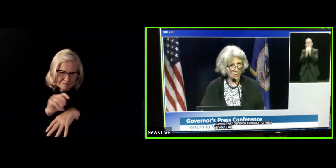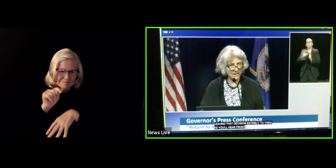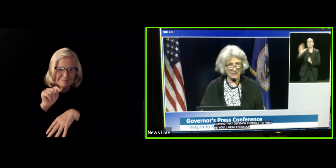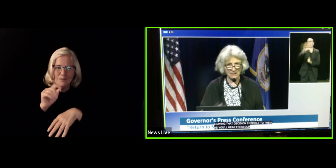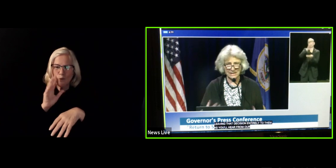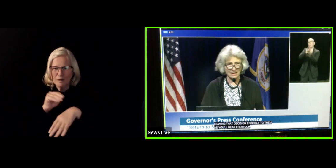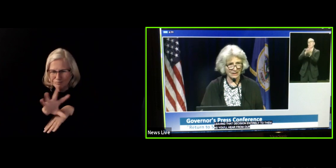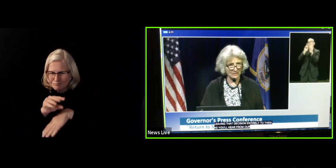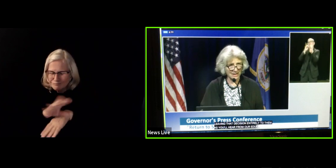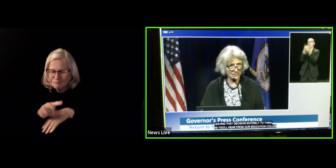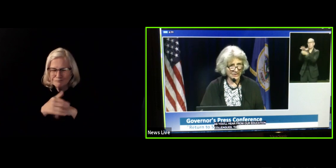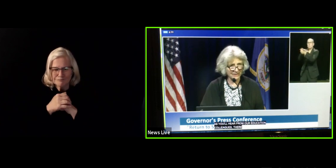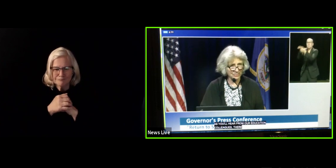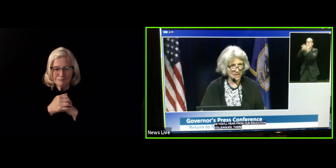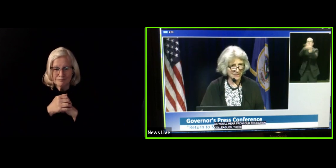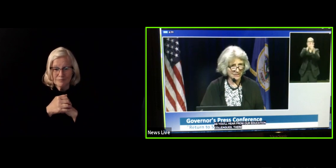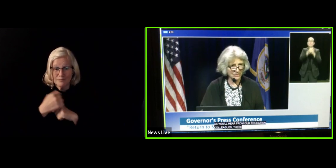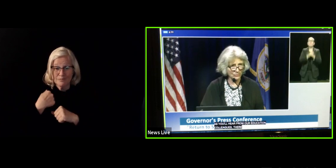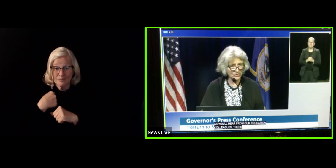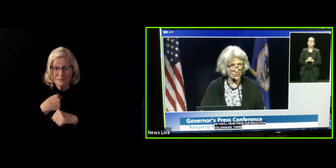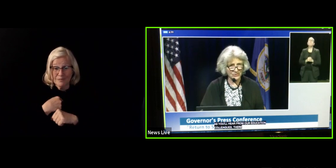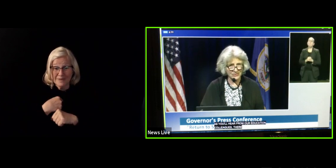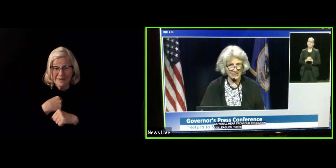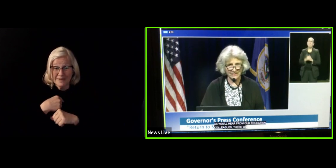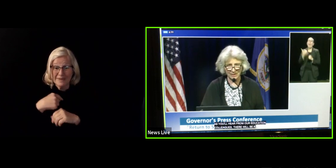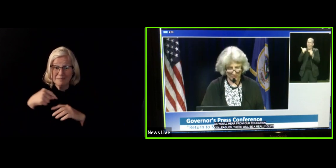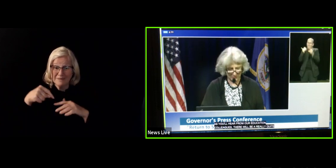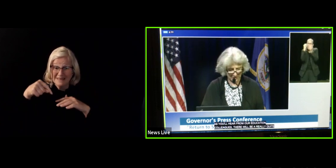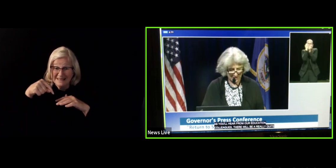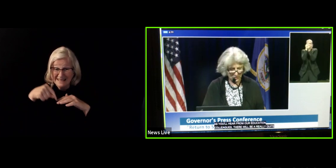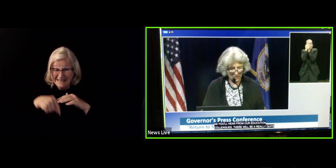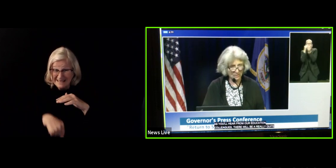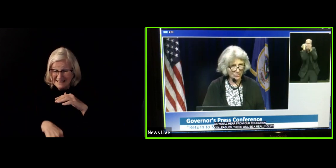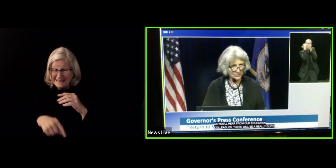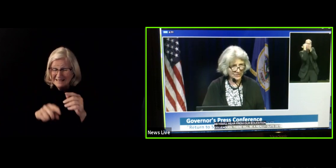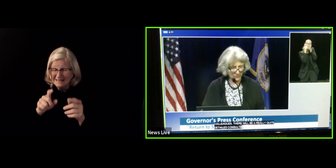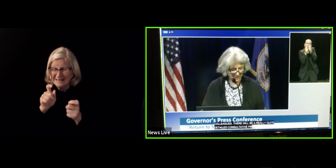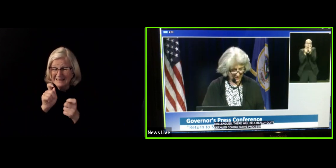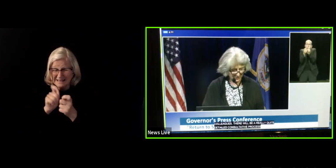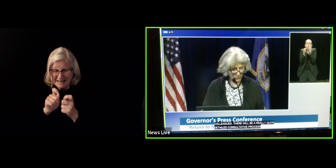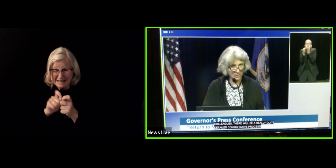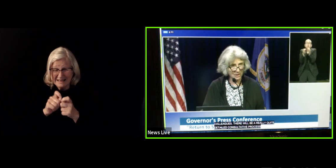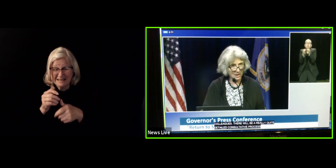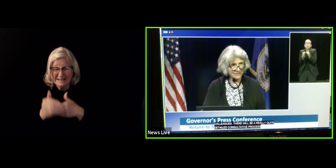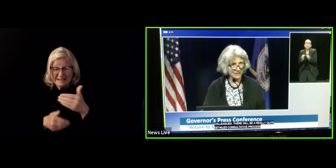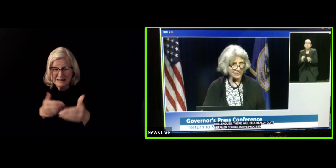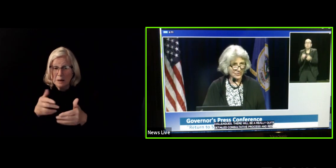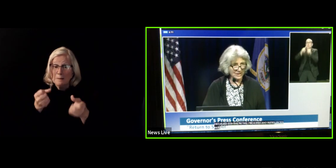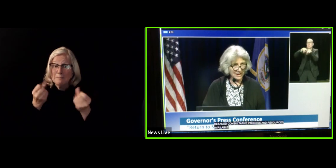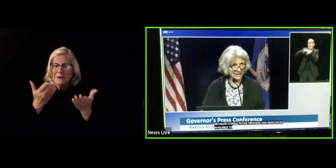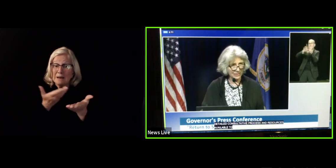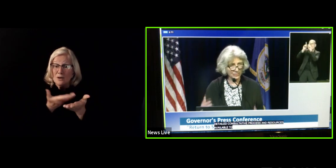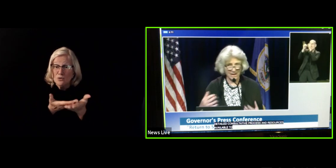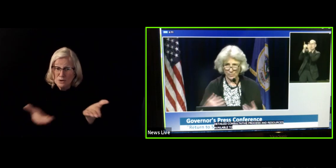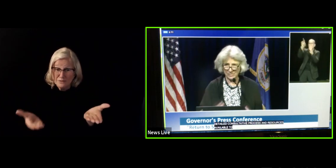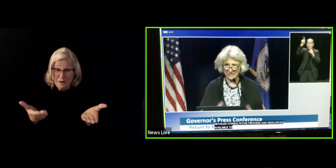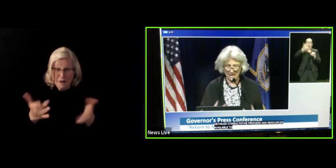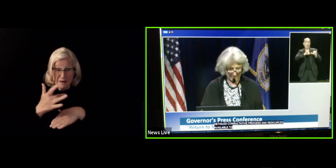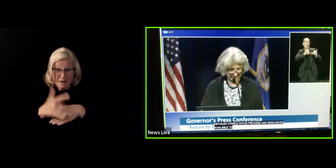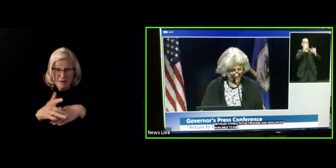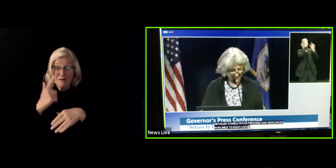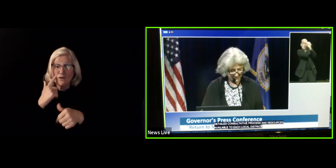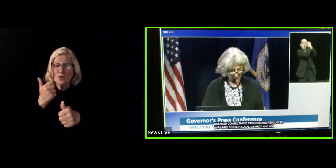quite detailed consultative process and resources available to each local district and school to understand how to